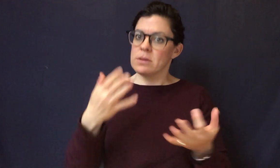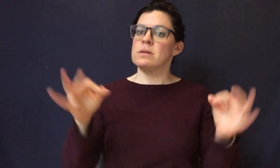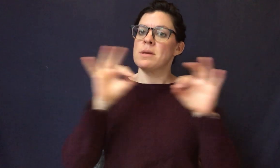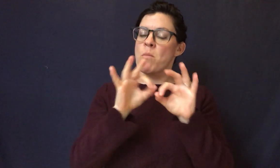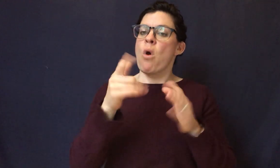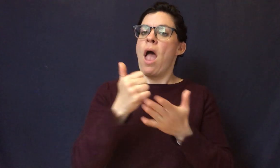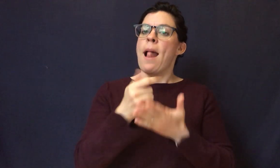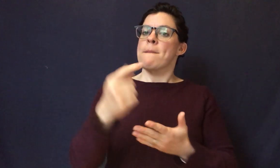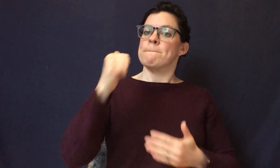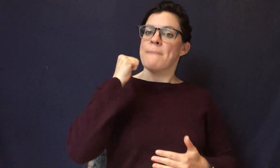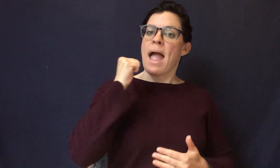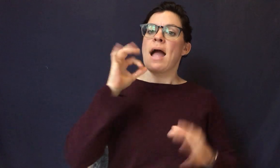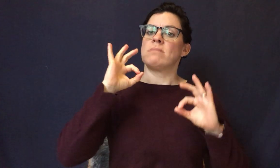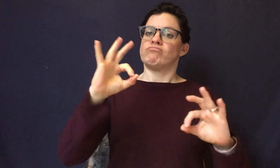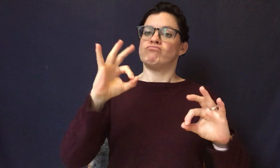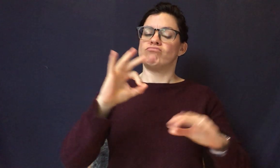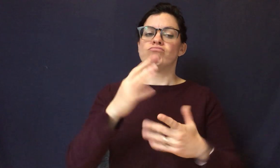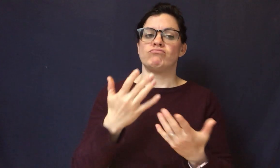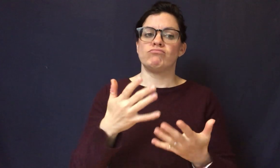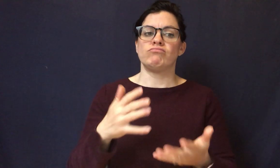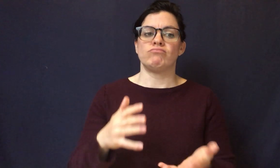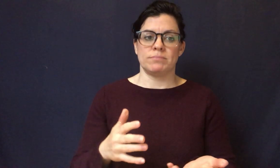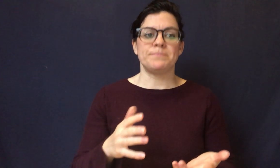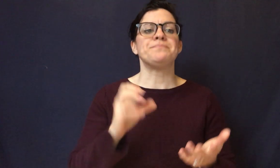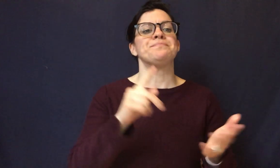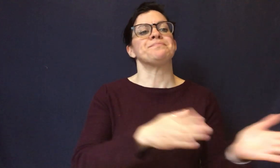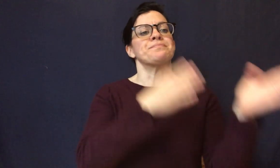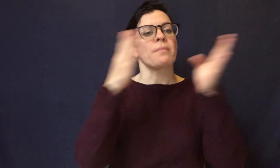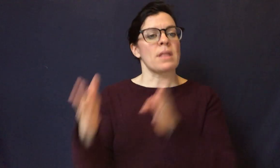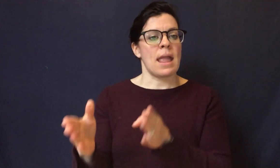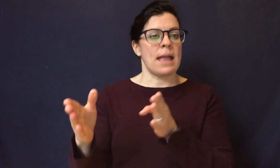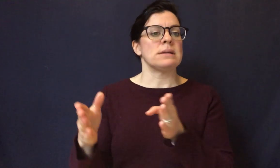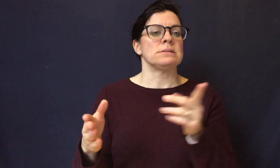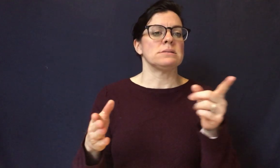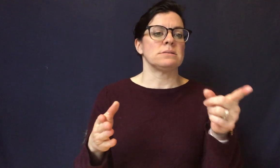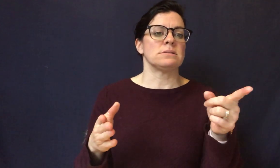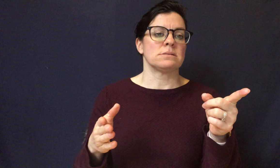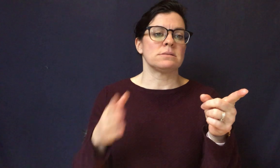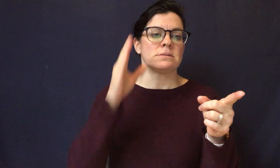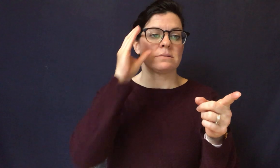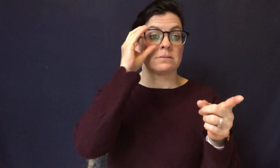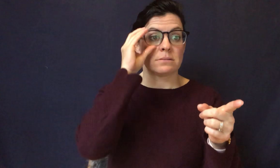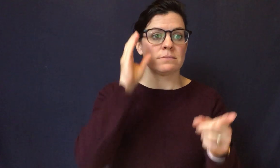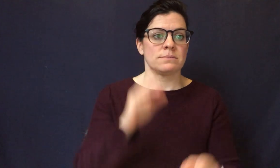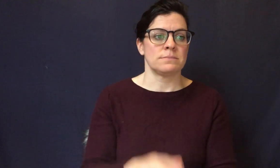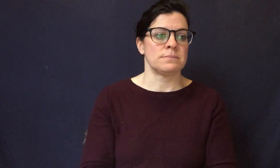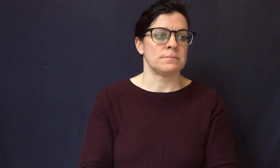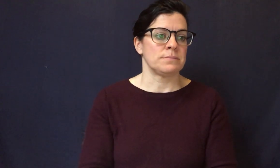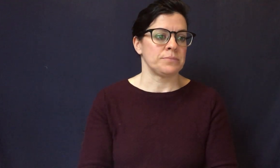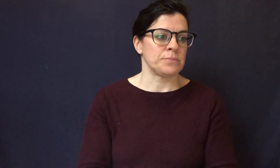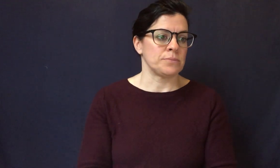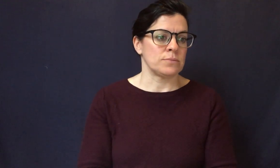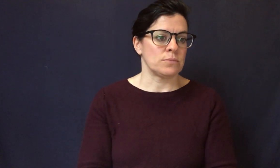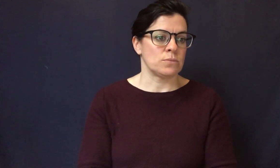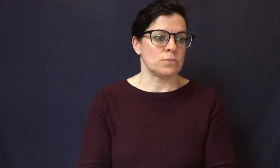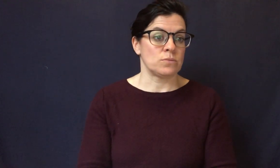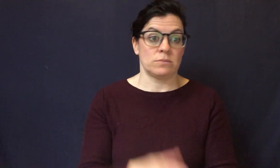Moving up to the next thing here. Notice we're getting near the end of all this now, which is exciting. All right. So here's a picture of a guy lifting. All